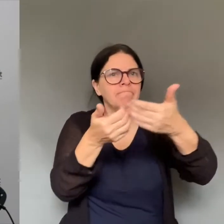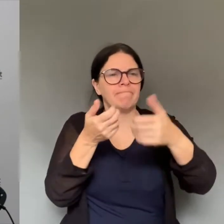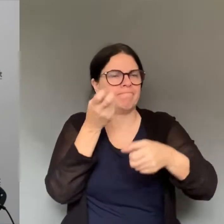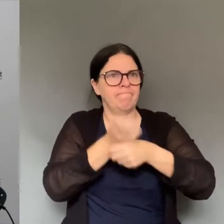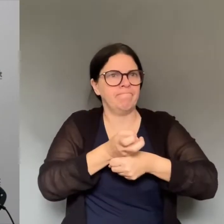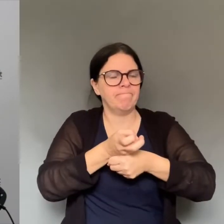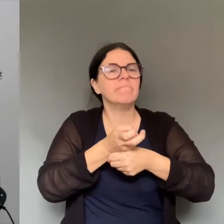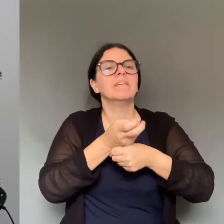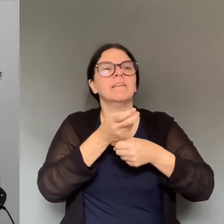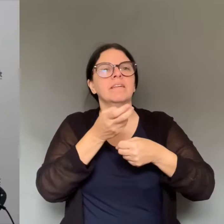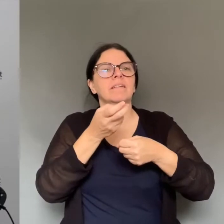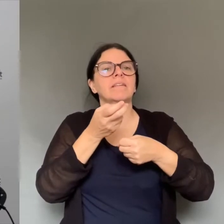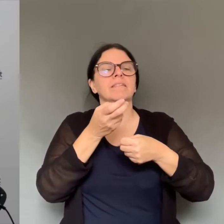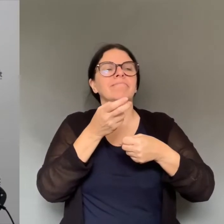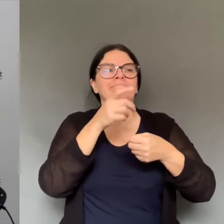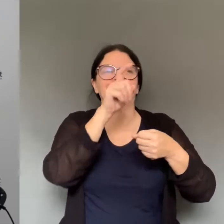facility.